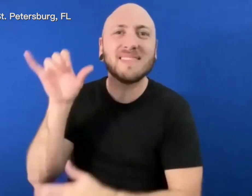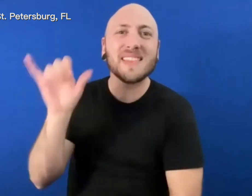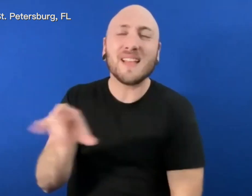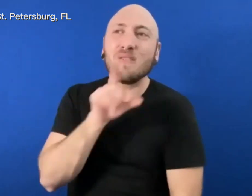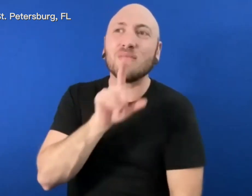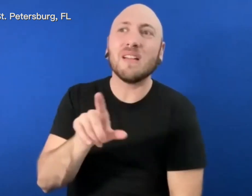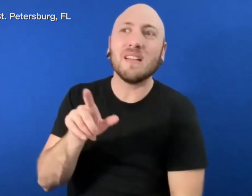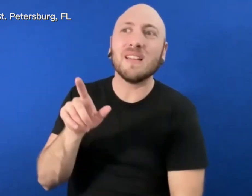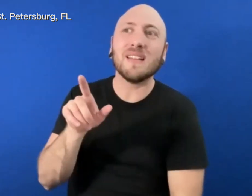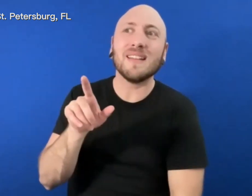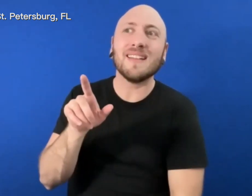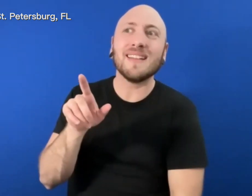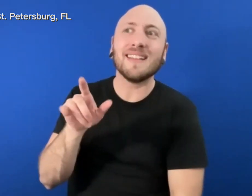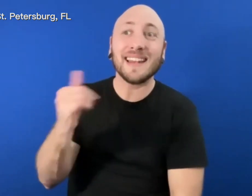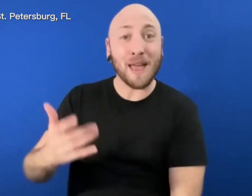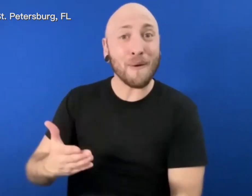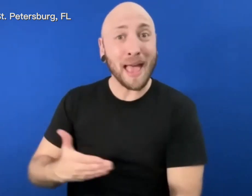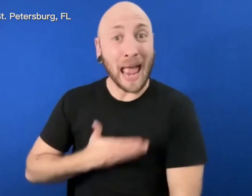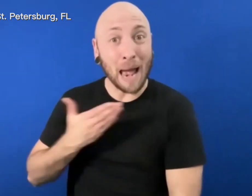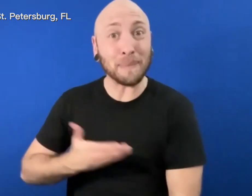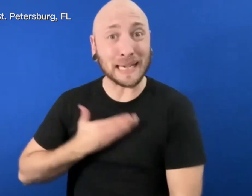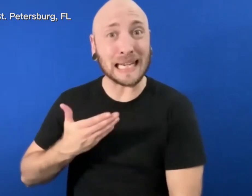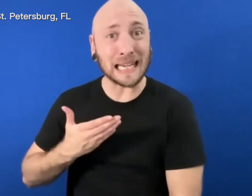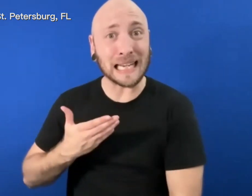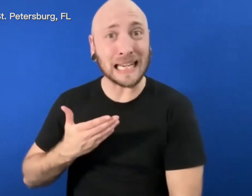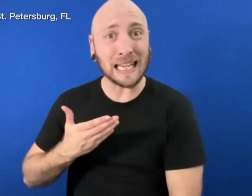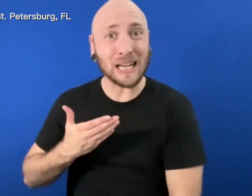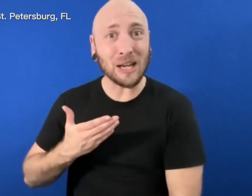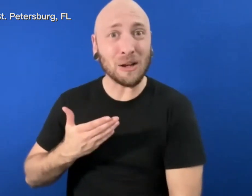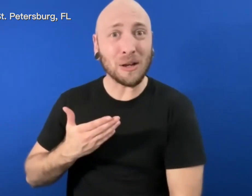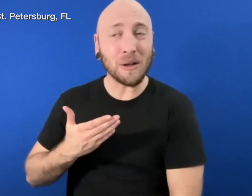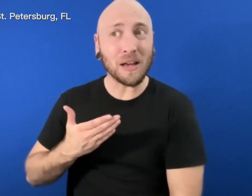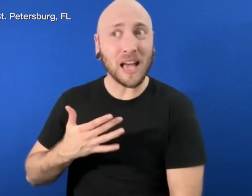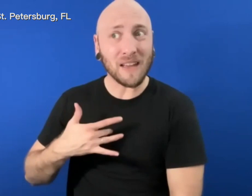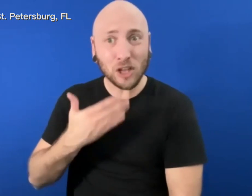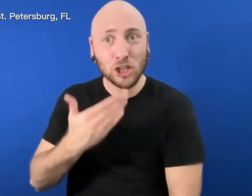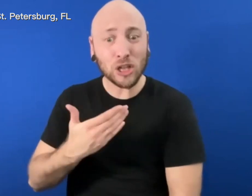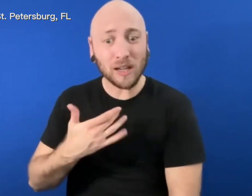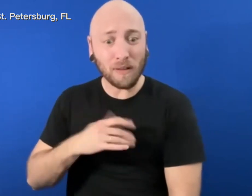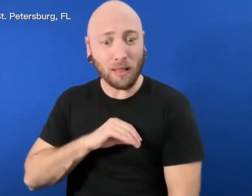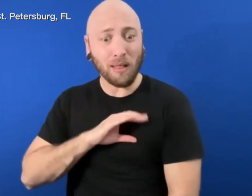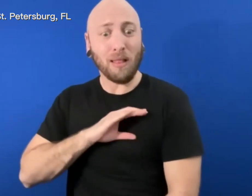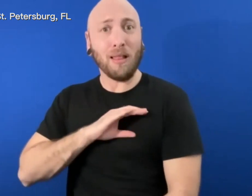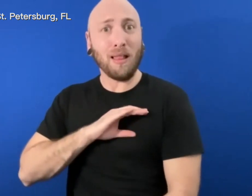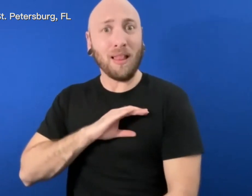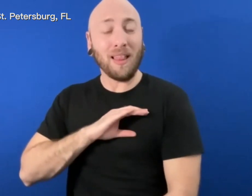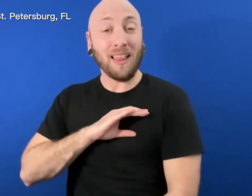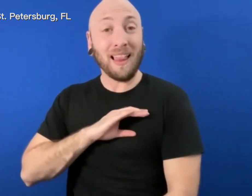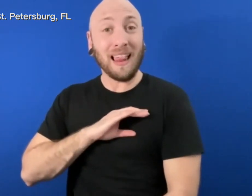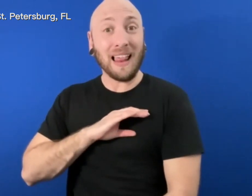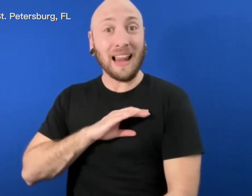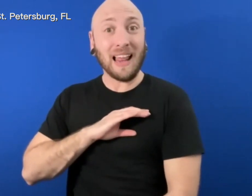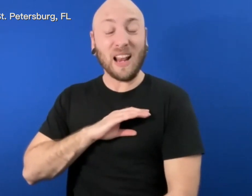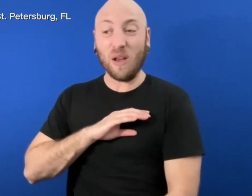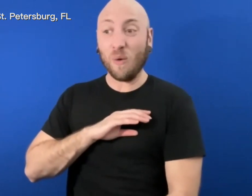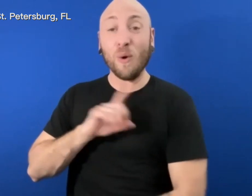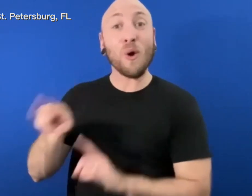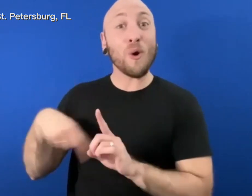I'm pretty happy today and I feel pretty good about myself, and I can look in the mirror and tell myself that I love you.